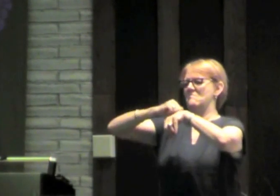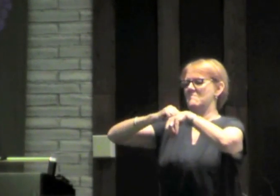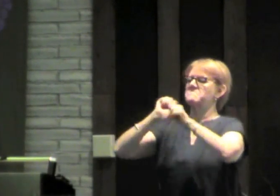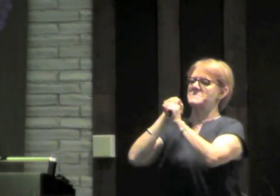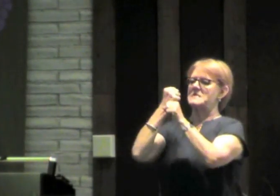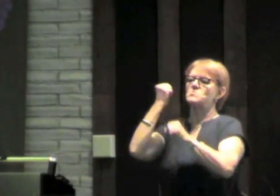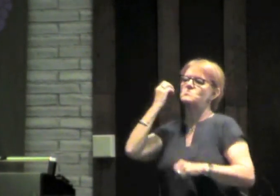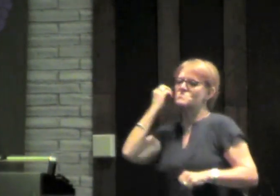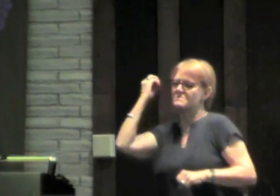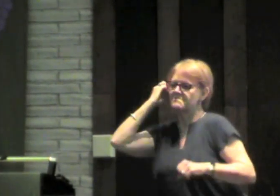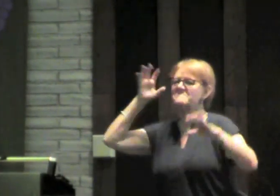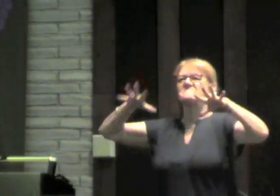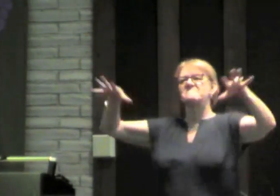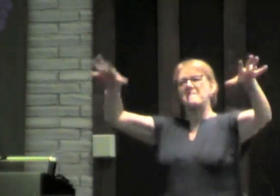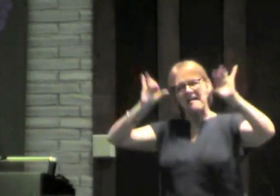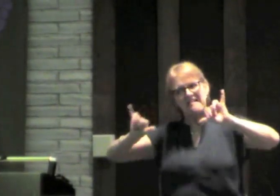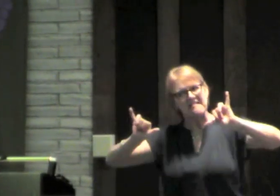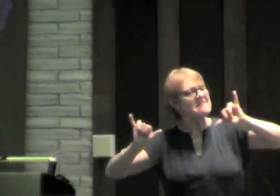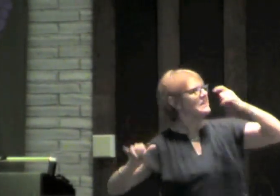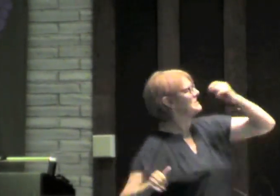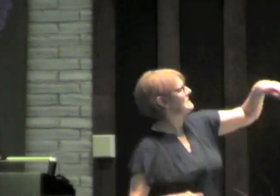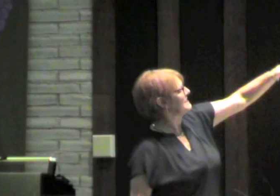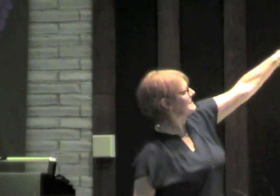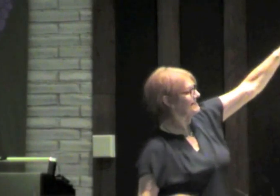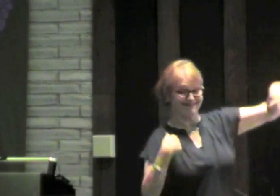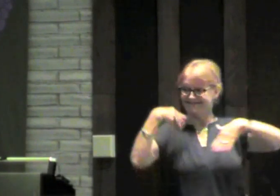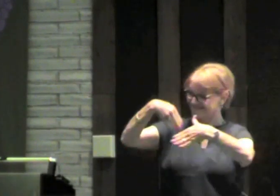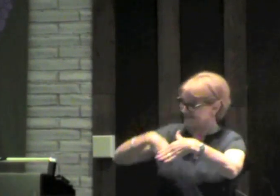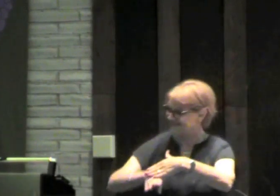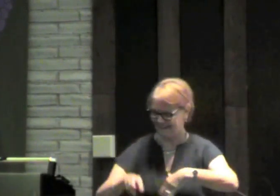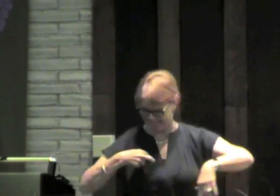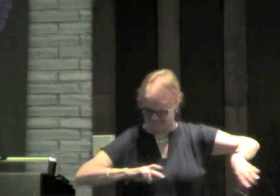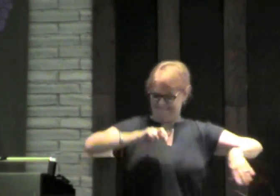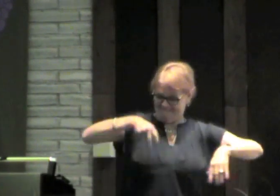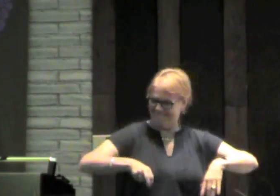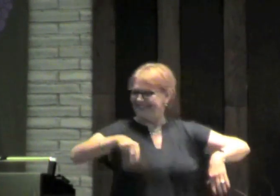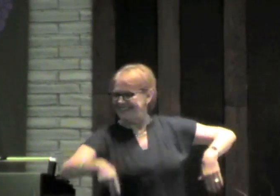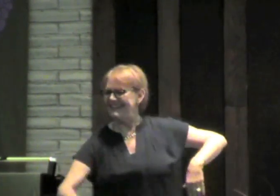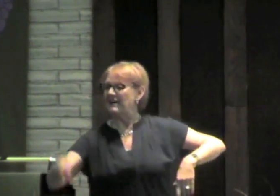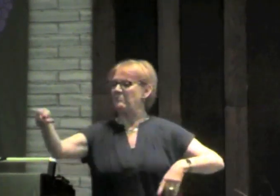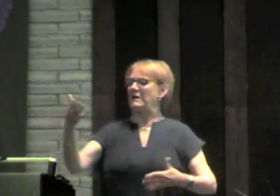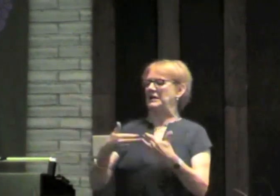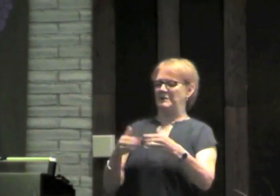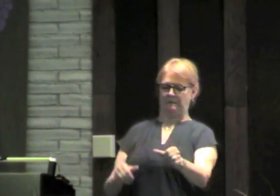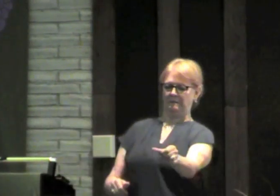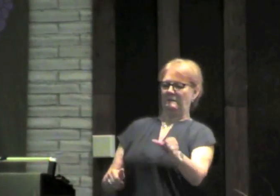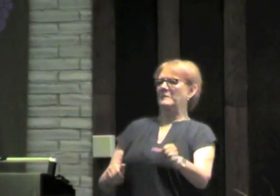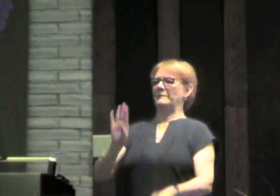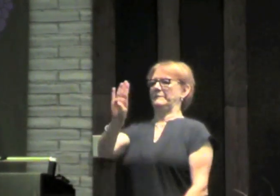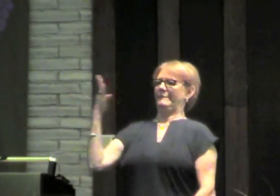know, they use a lot of heavy stone to make their homes, and it's just very, very interesting. So you have to step up, and then you have to